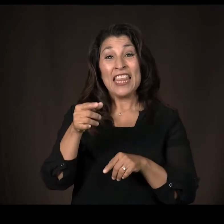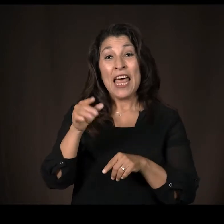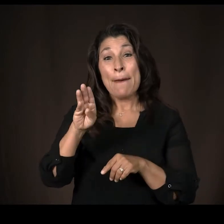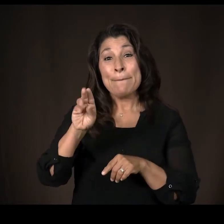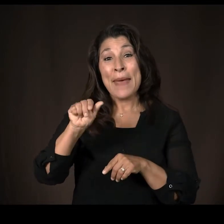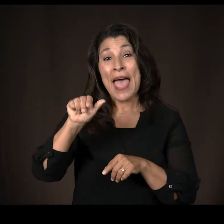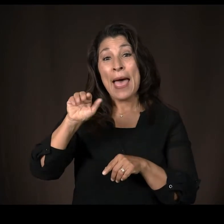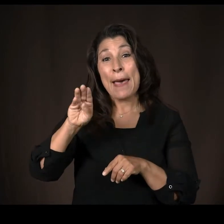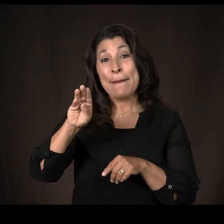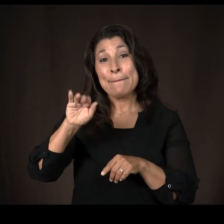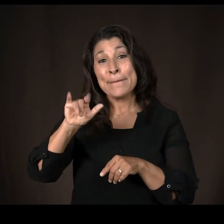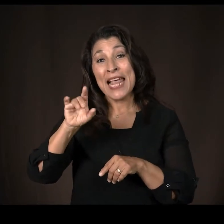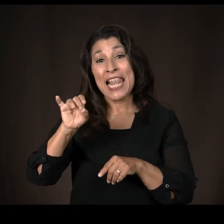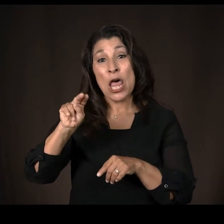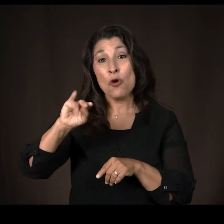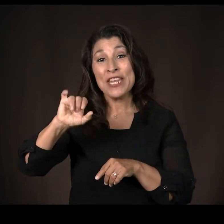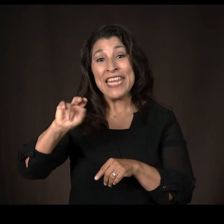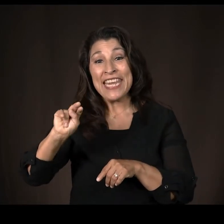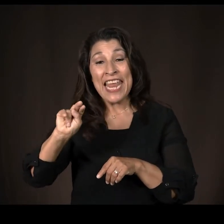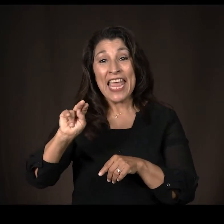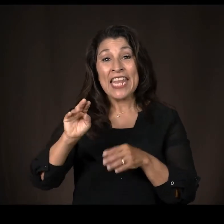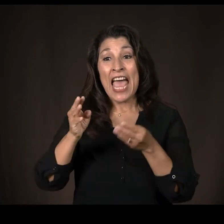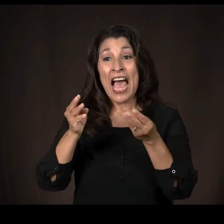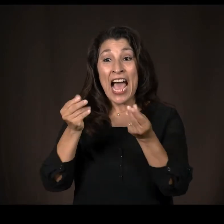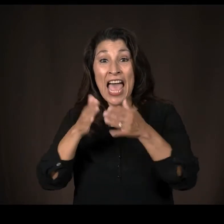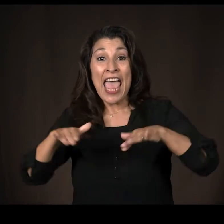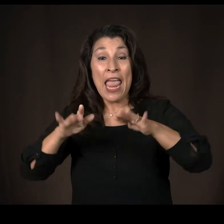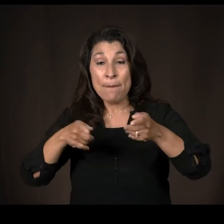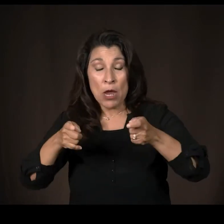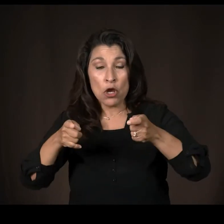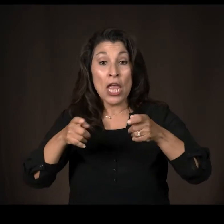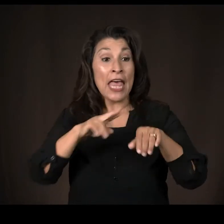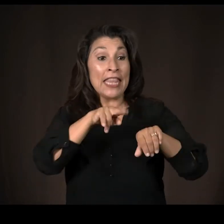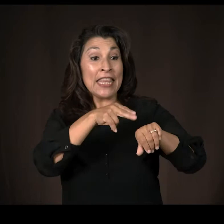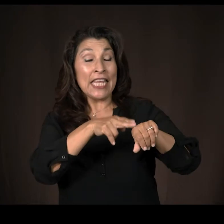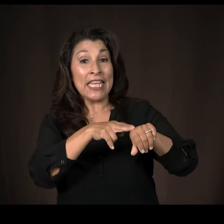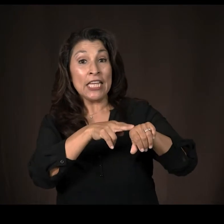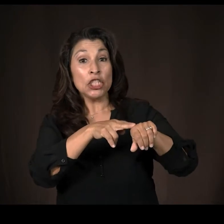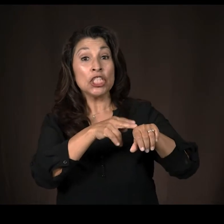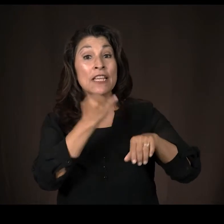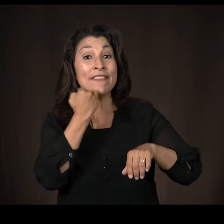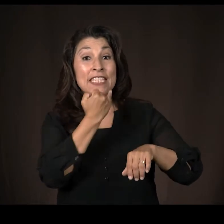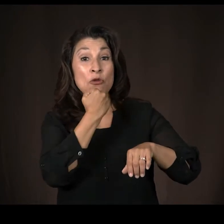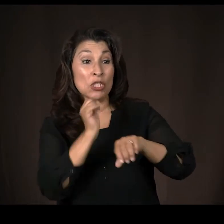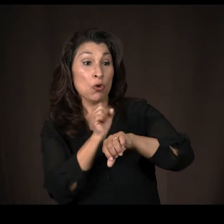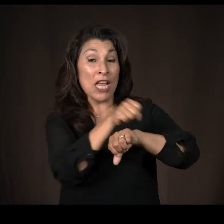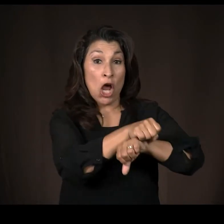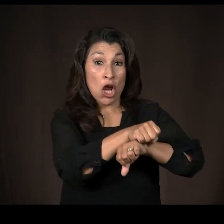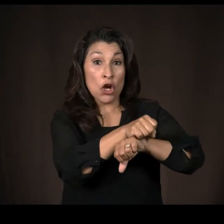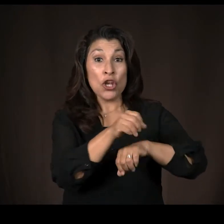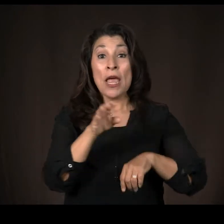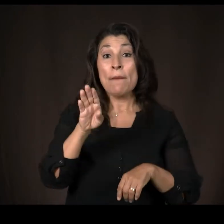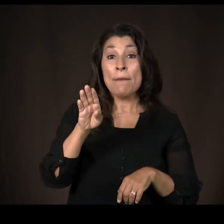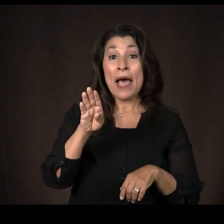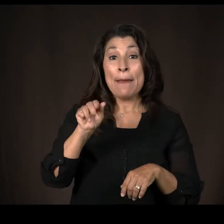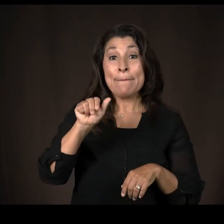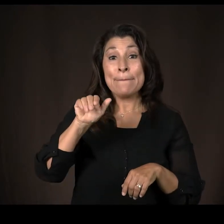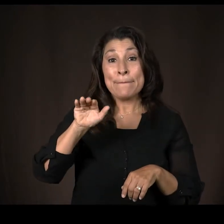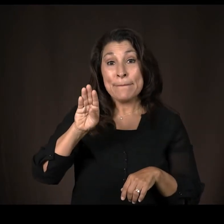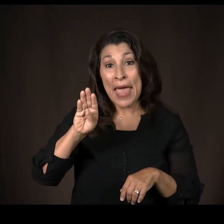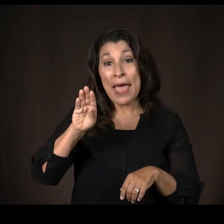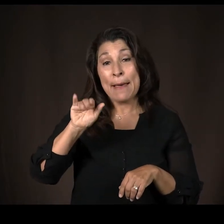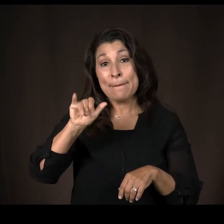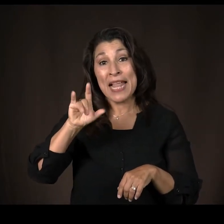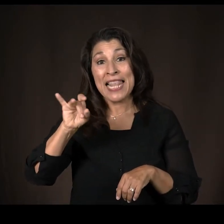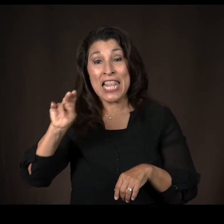Empire, thousands of years ago, the nation of Israel was conquered by Babylon, which is today called Iraq. Most